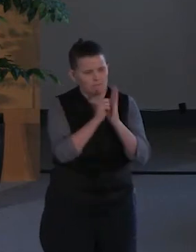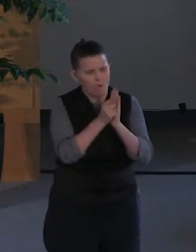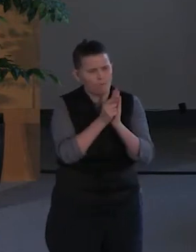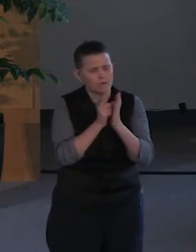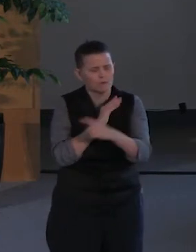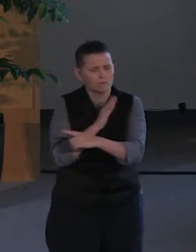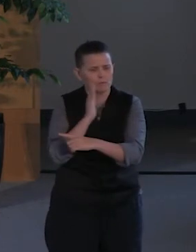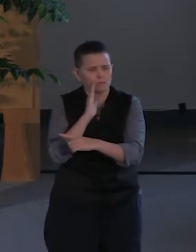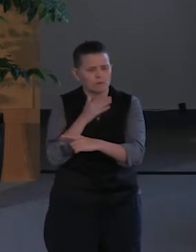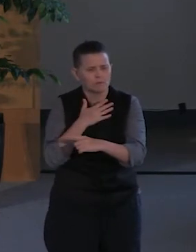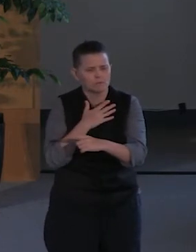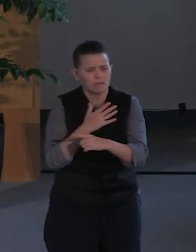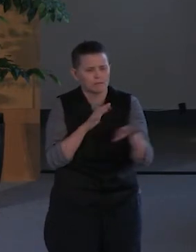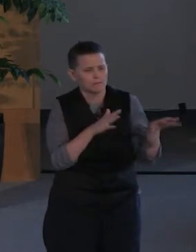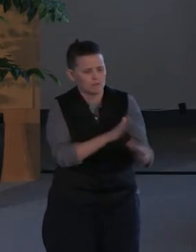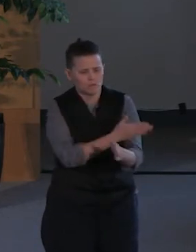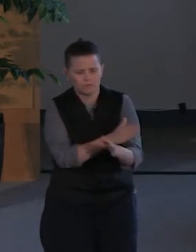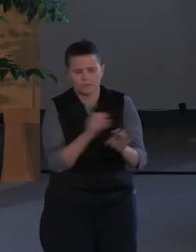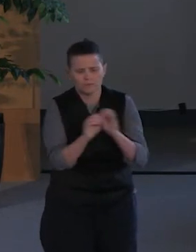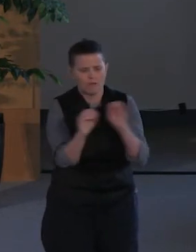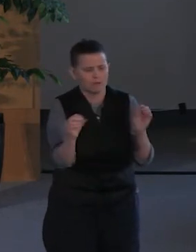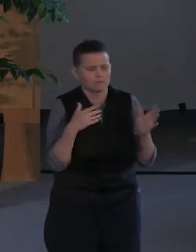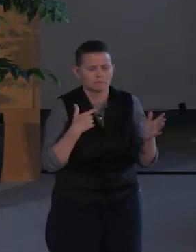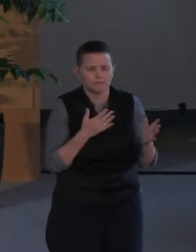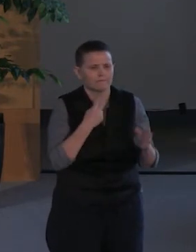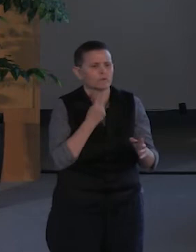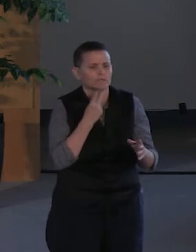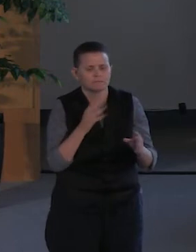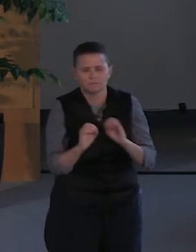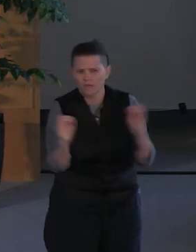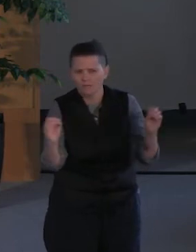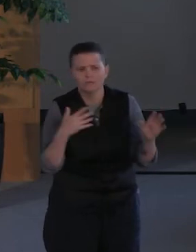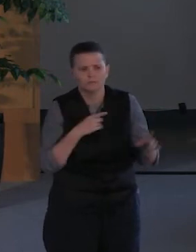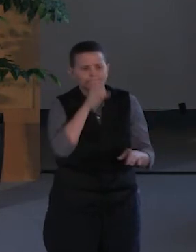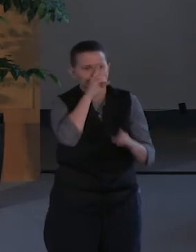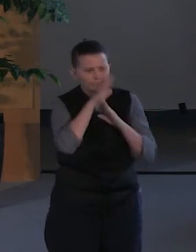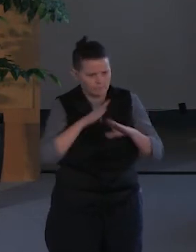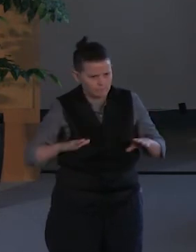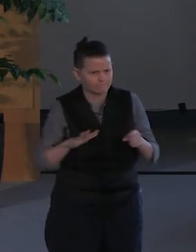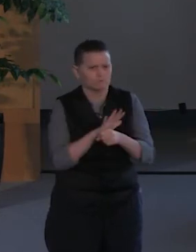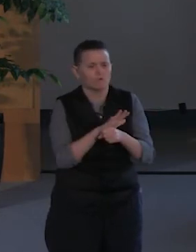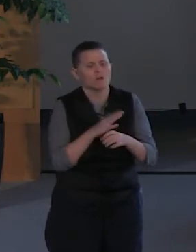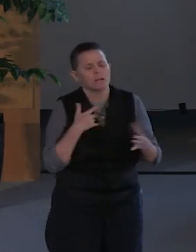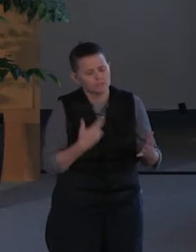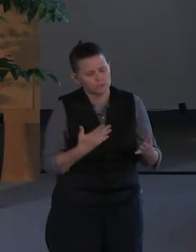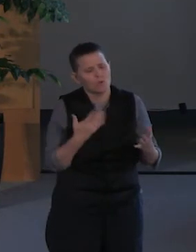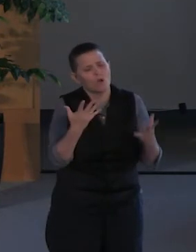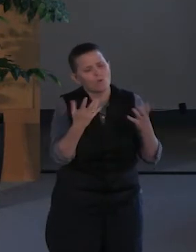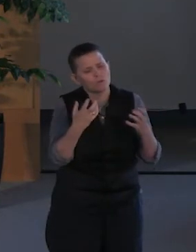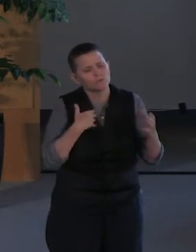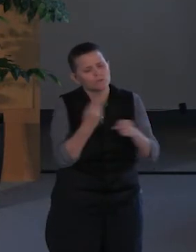to understand this relationship, this person at a